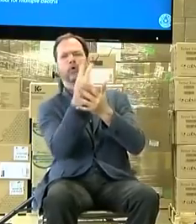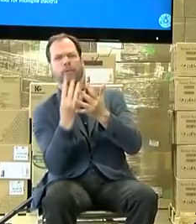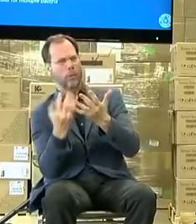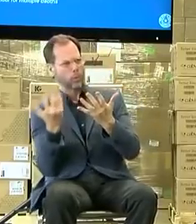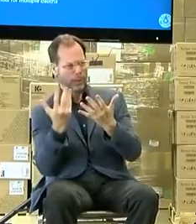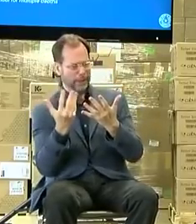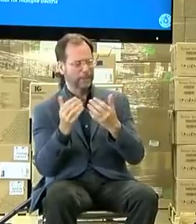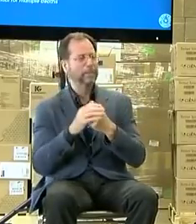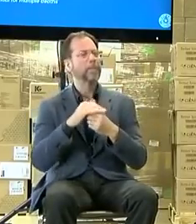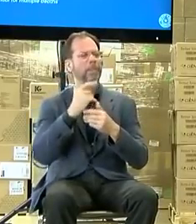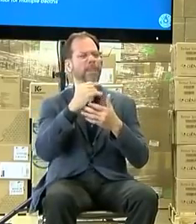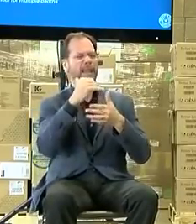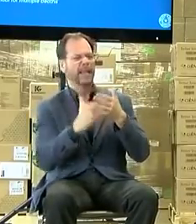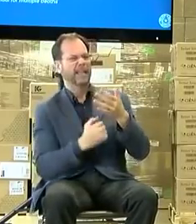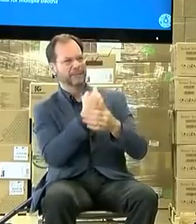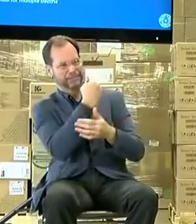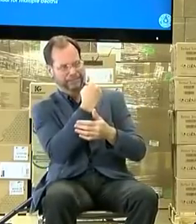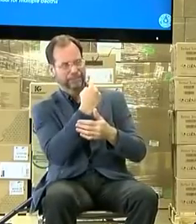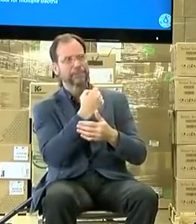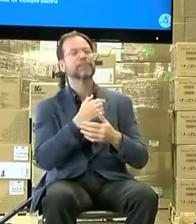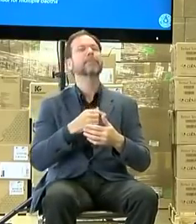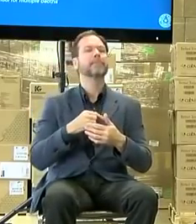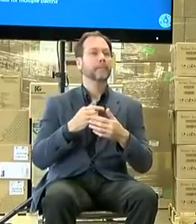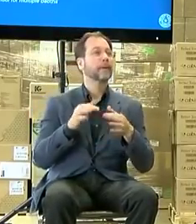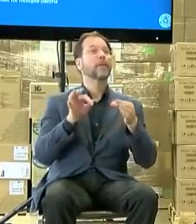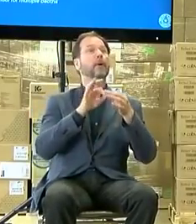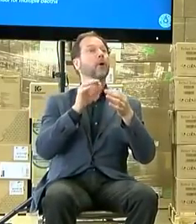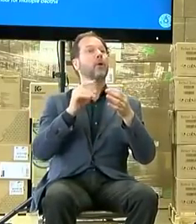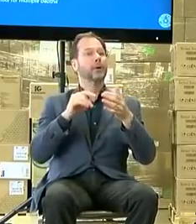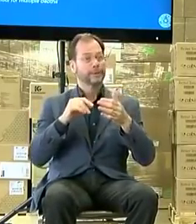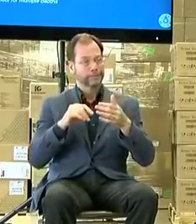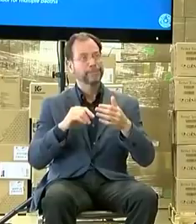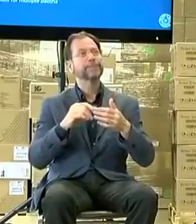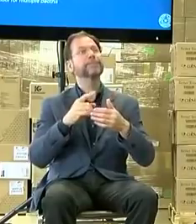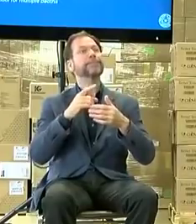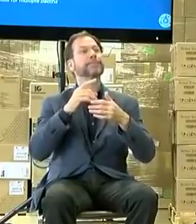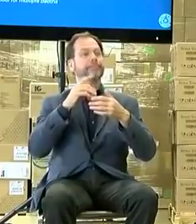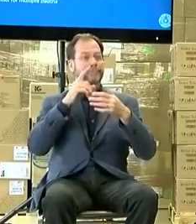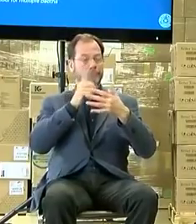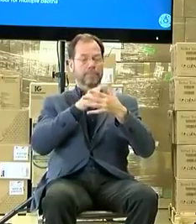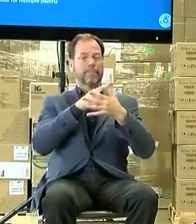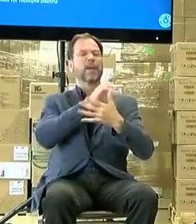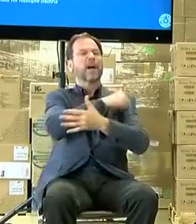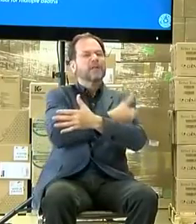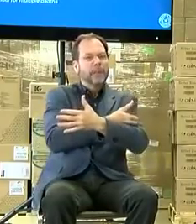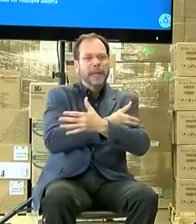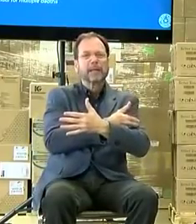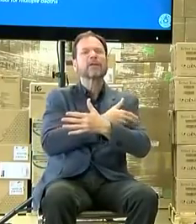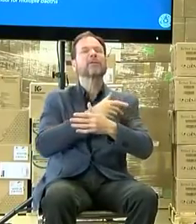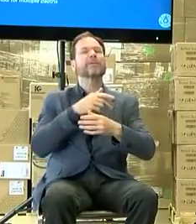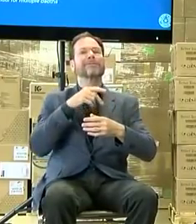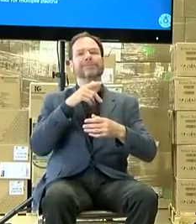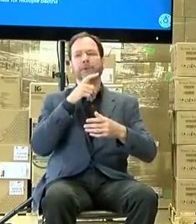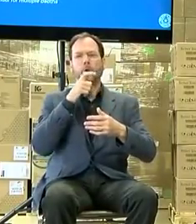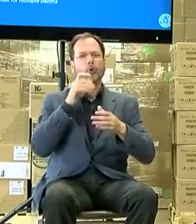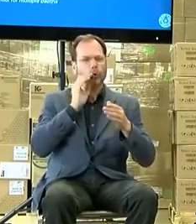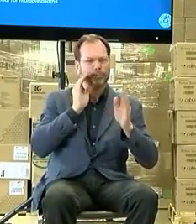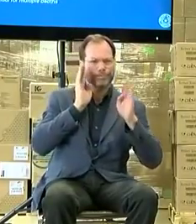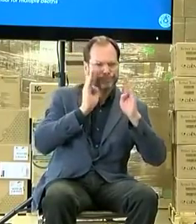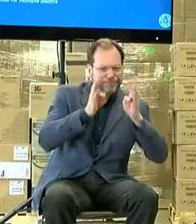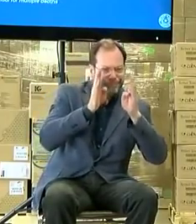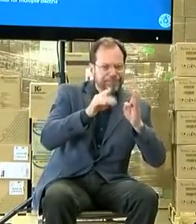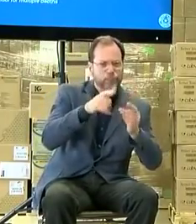are listed here. The first sets hospitals or healthcare professionals in contact or treating confirmed COVID patients